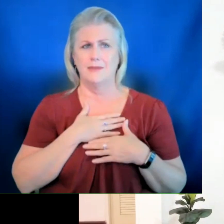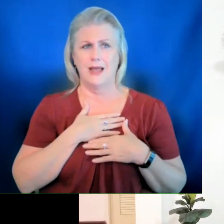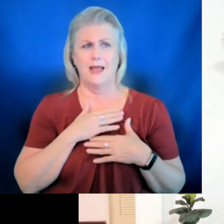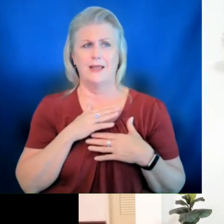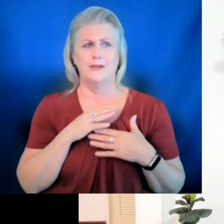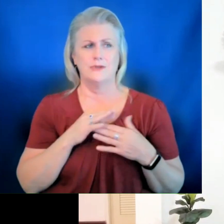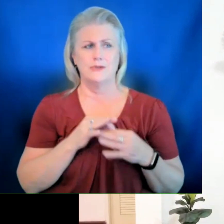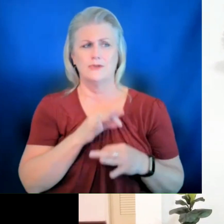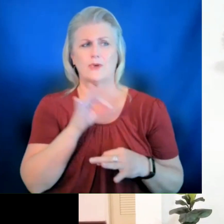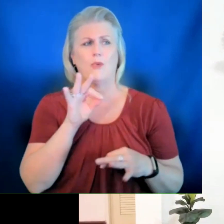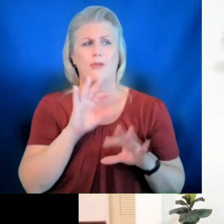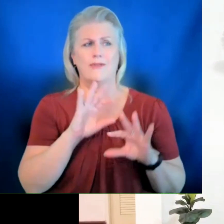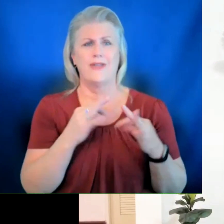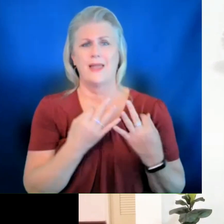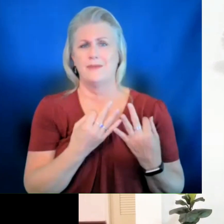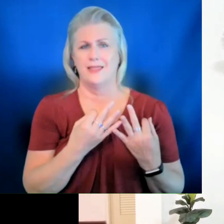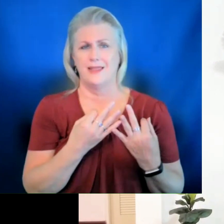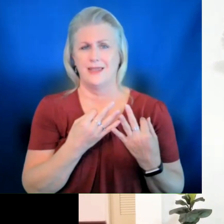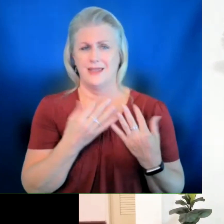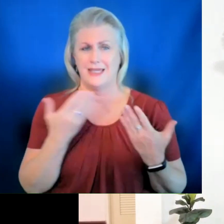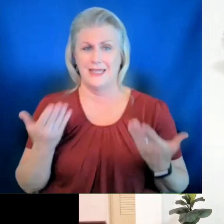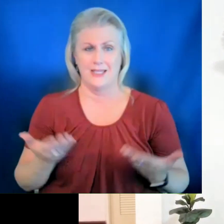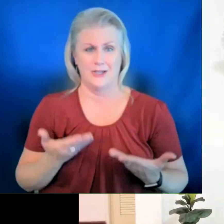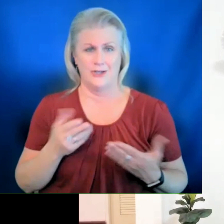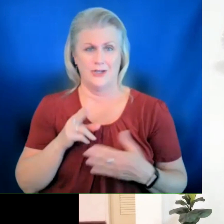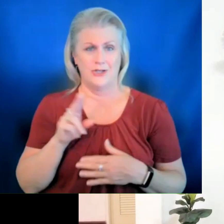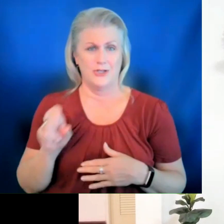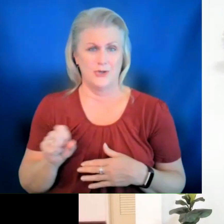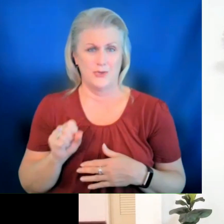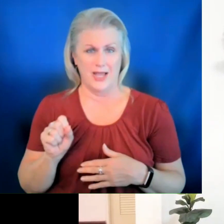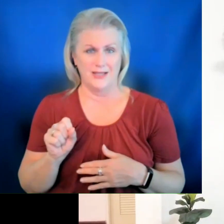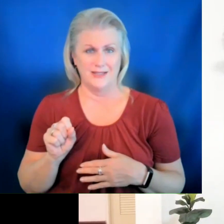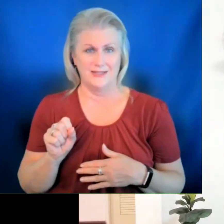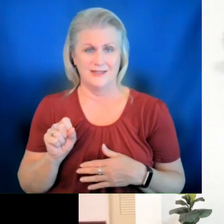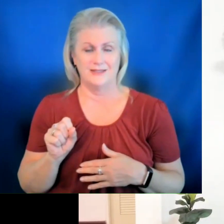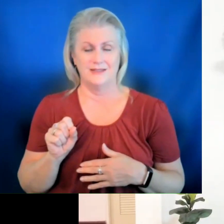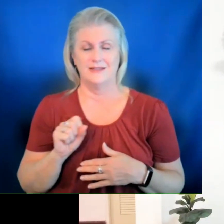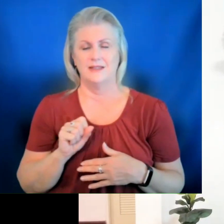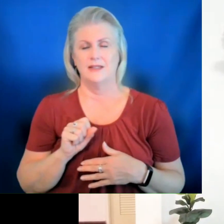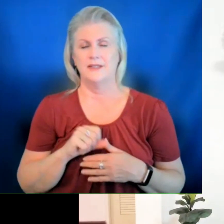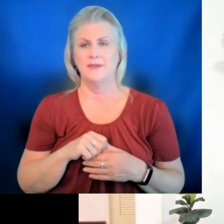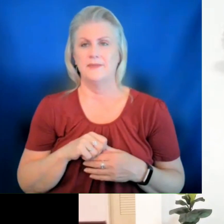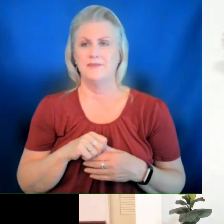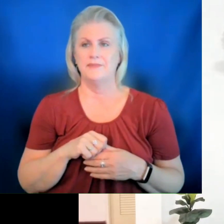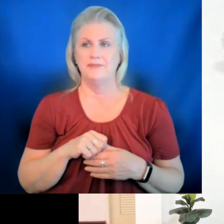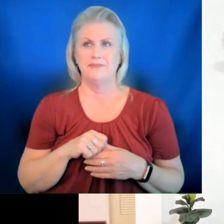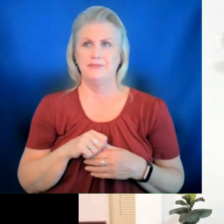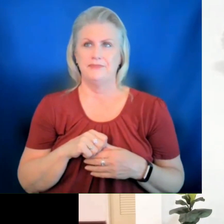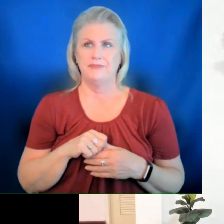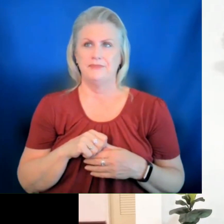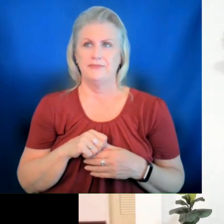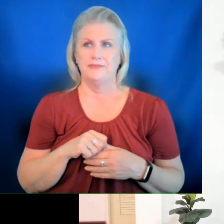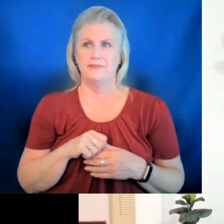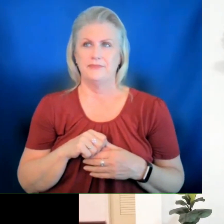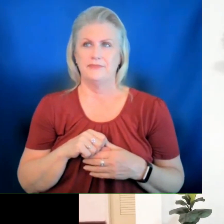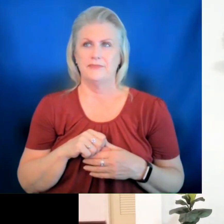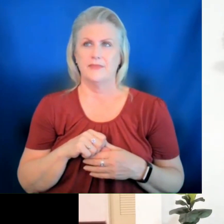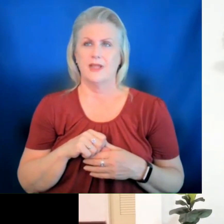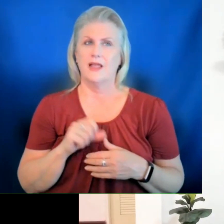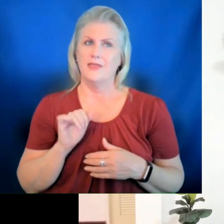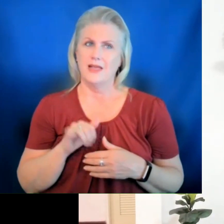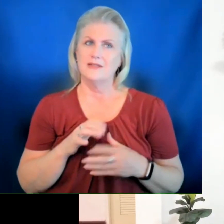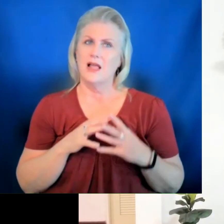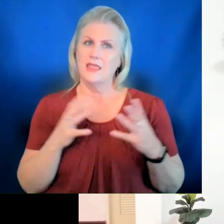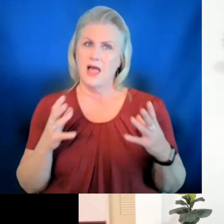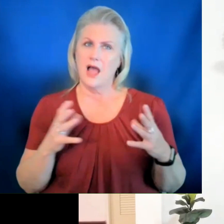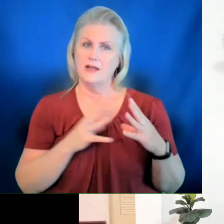USA, which is a lot of Romanian and American friends who